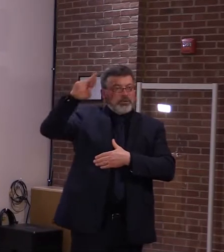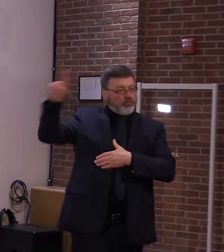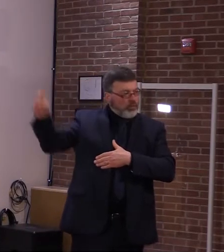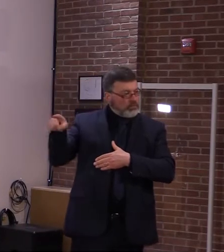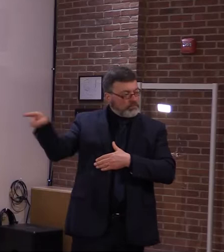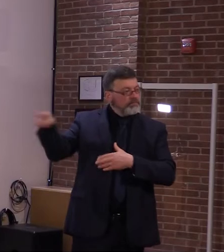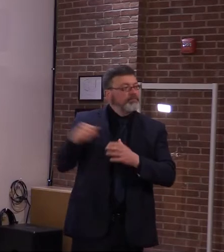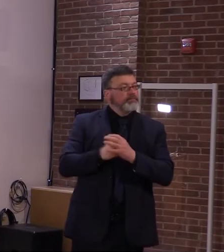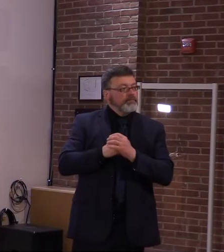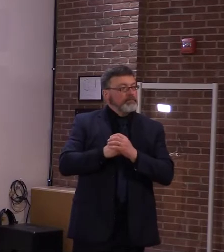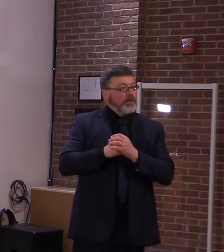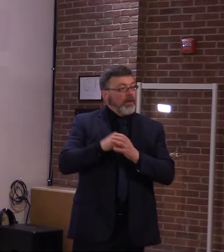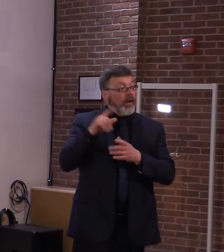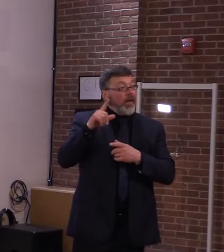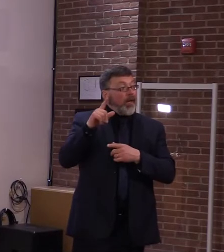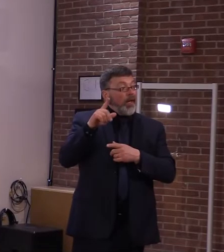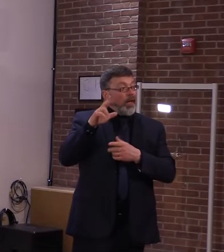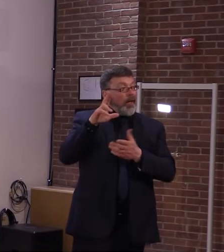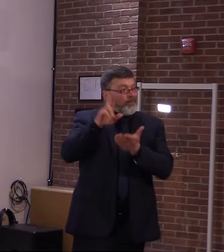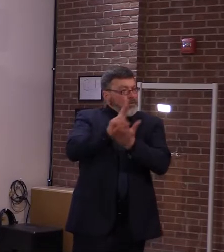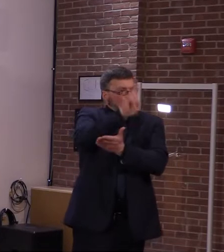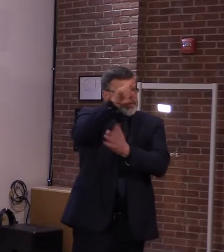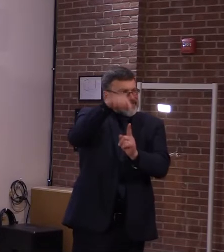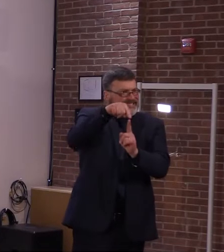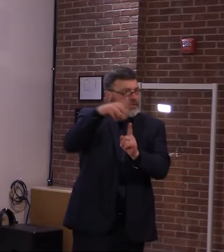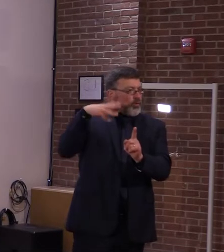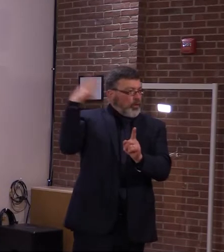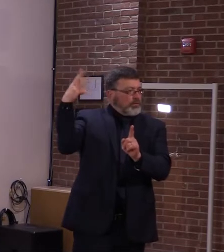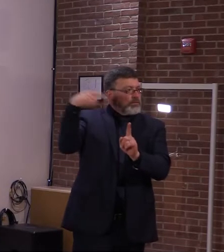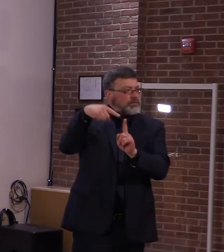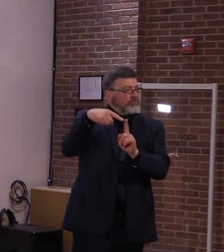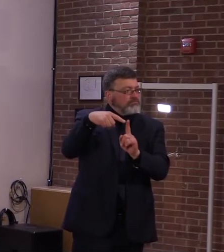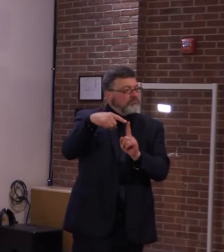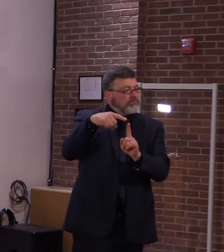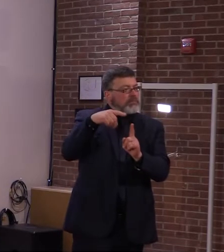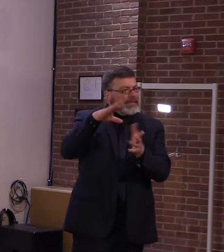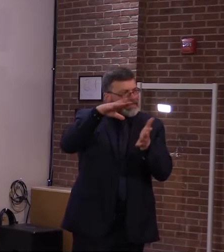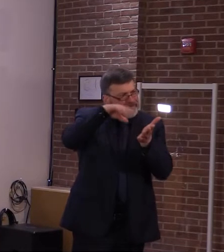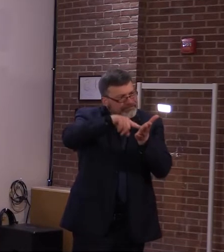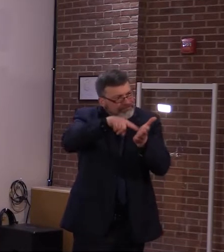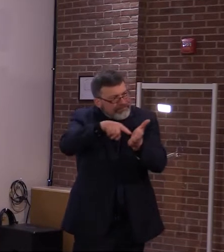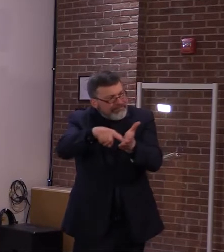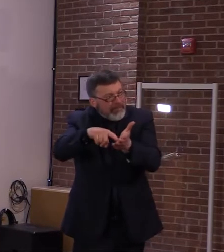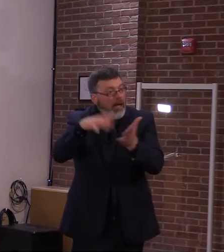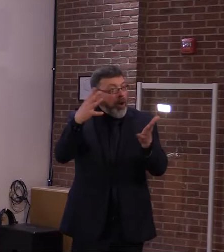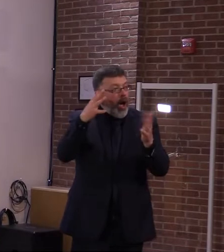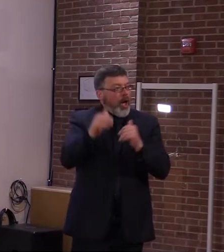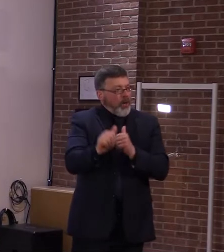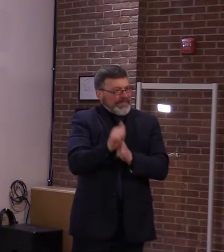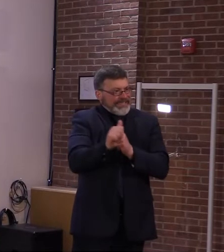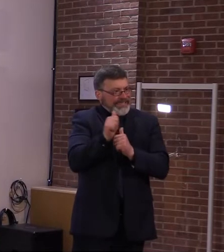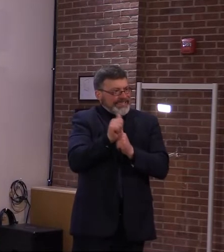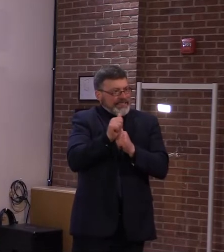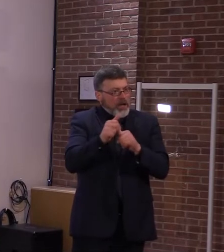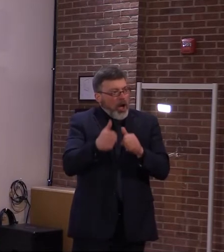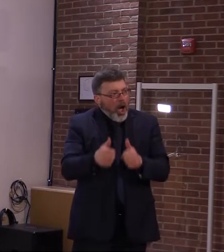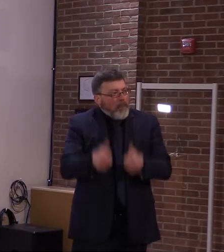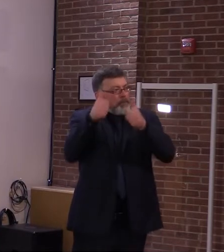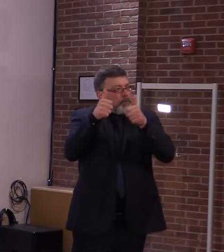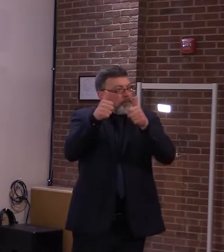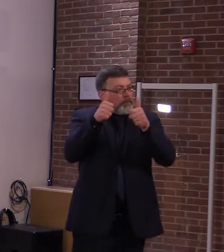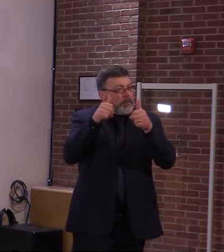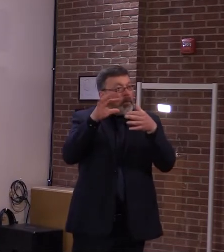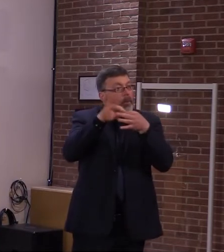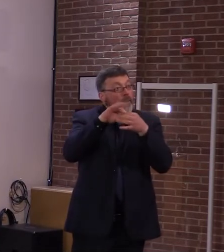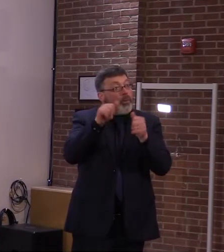about the increased risk that COVID survivors, even who had mild illness, face